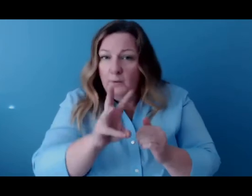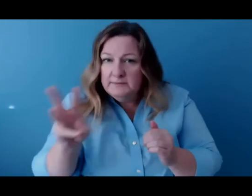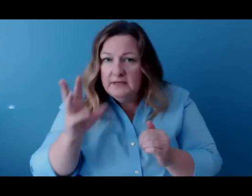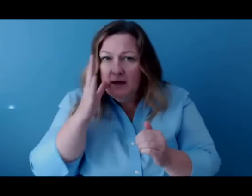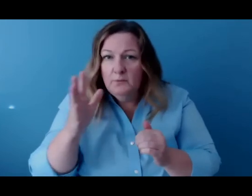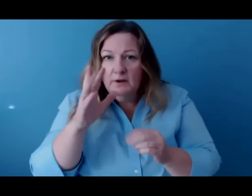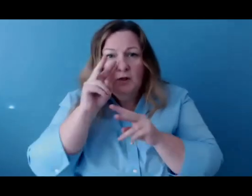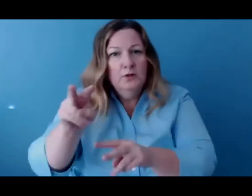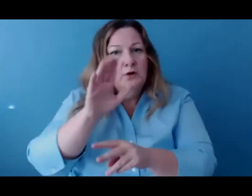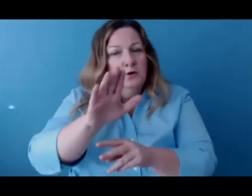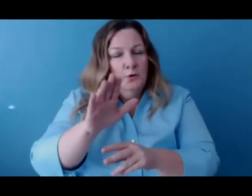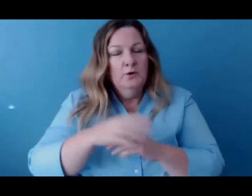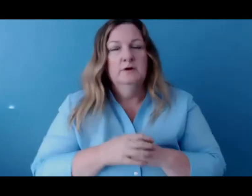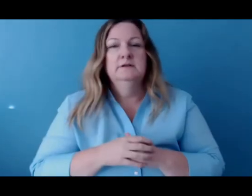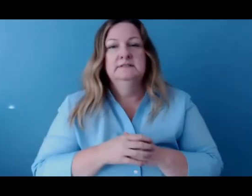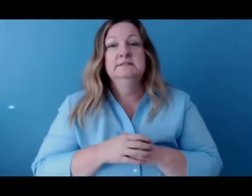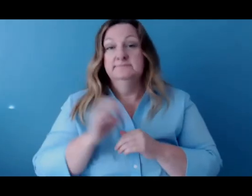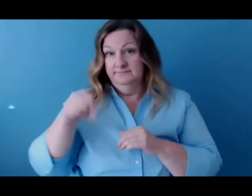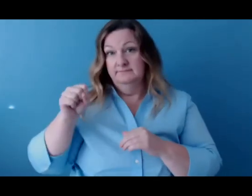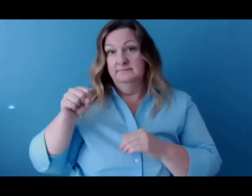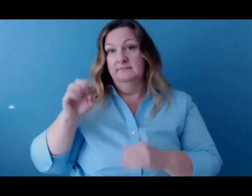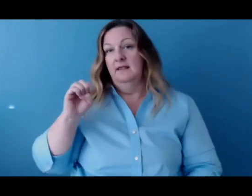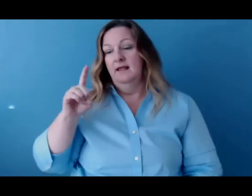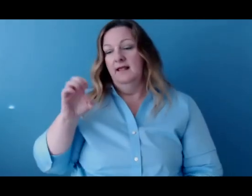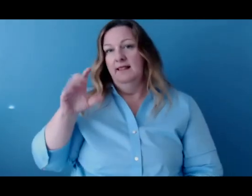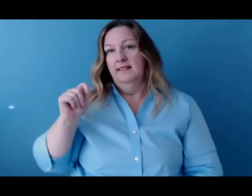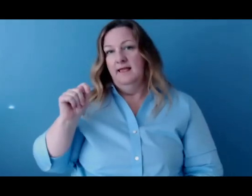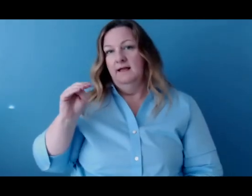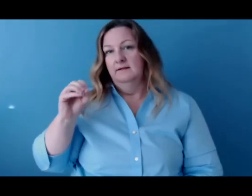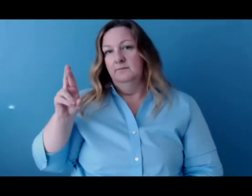to? Yep, the website is electmore.com. I'm